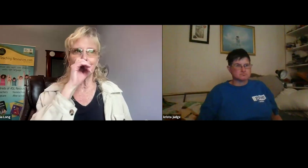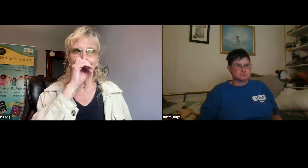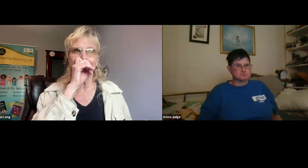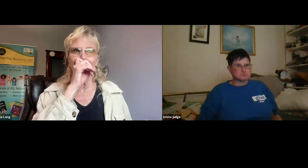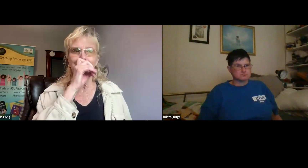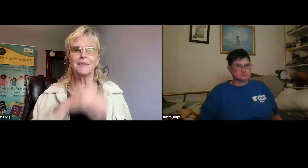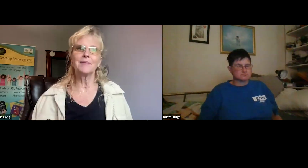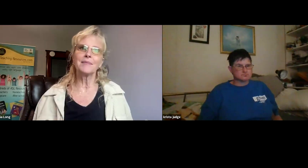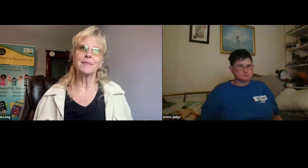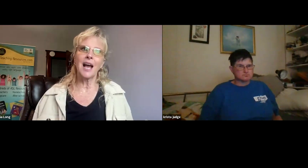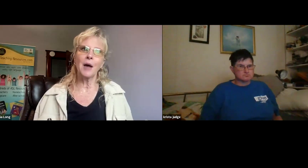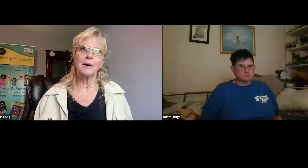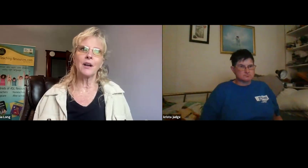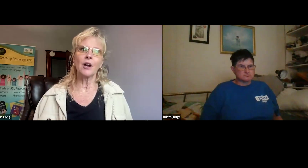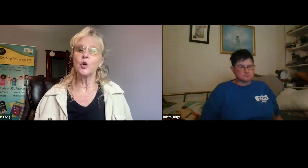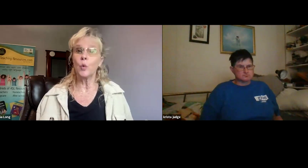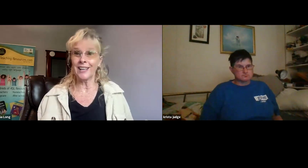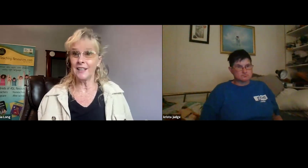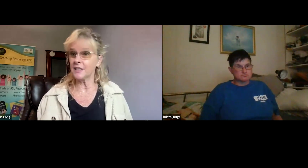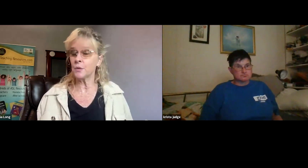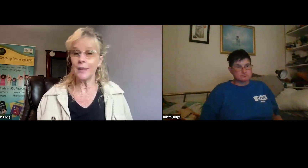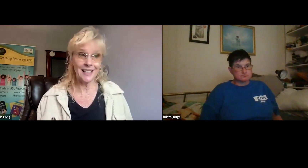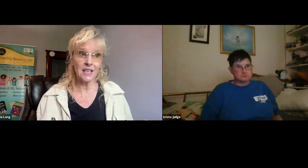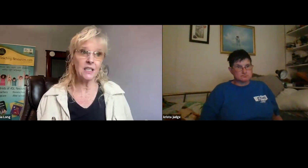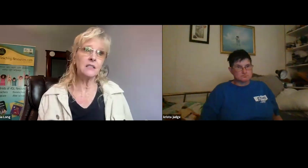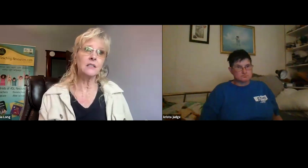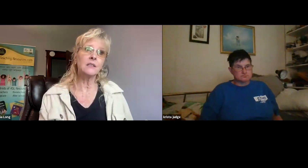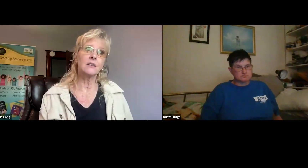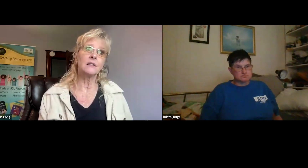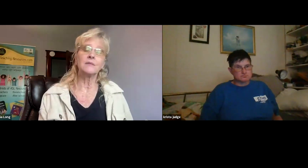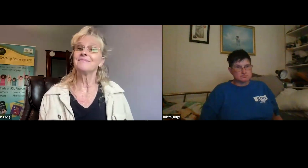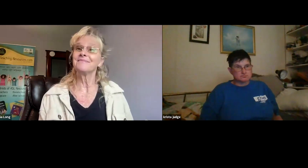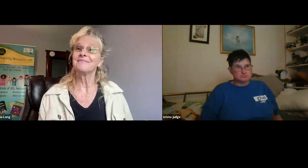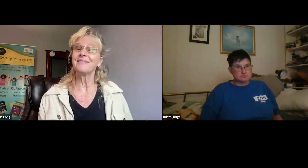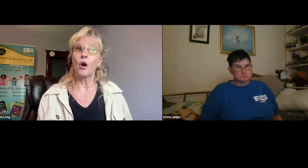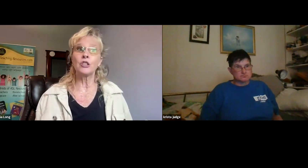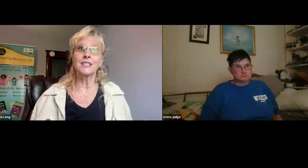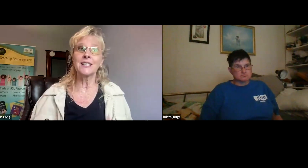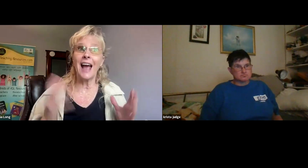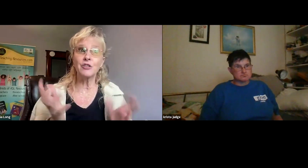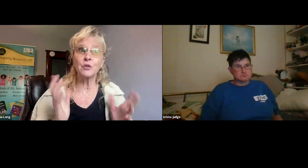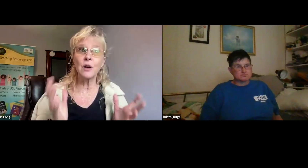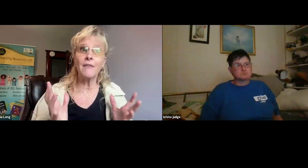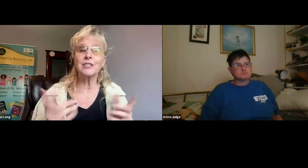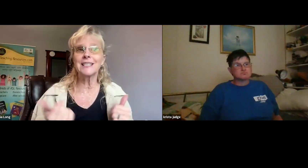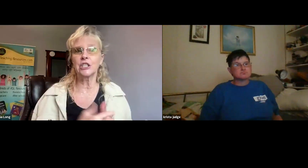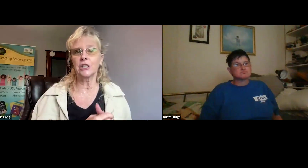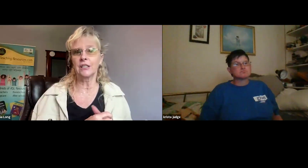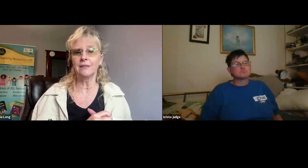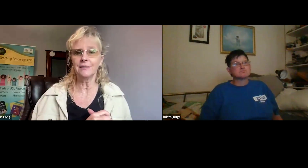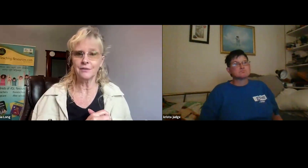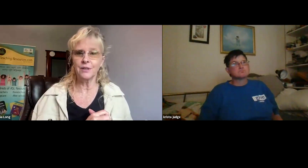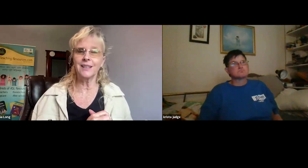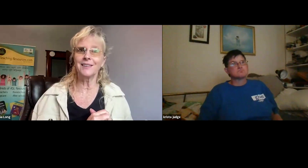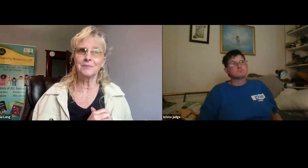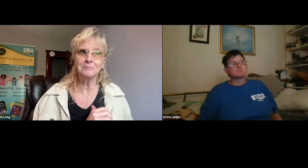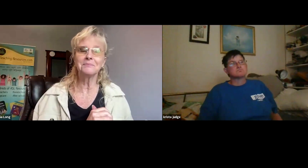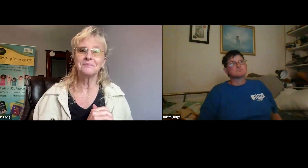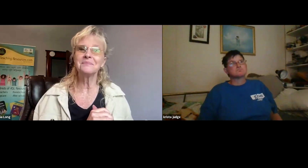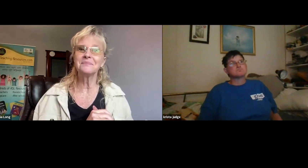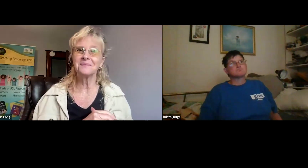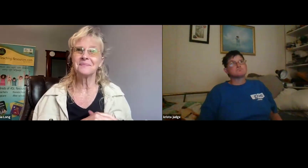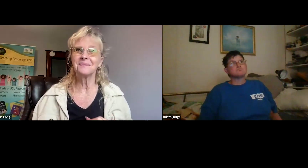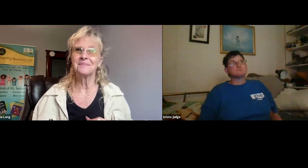How about are you working this weekend or just casual conversation with